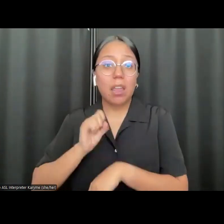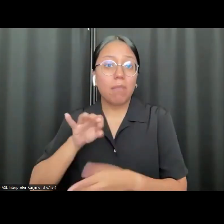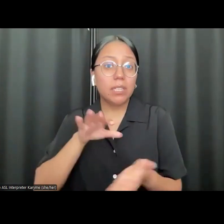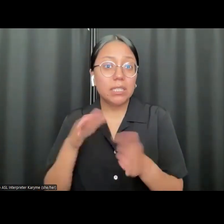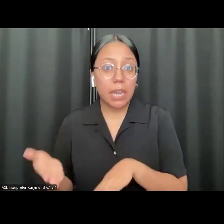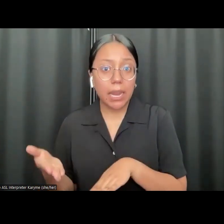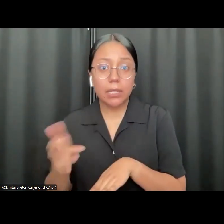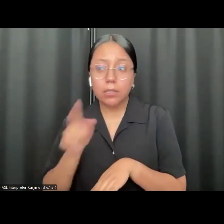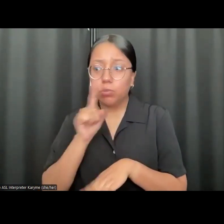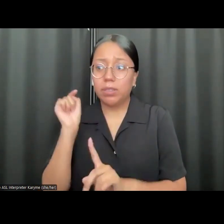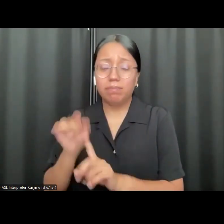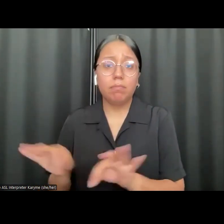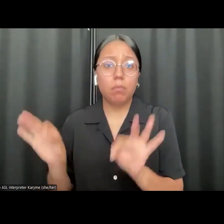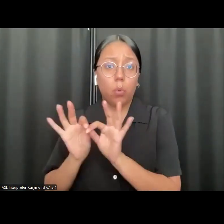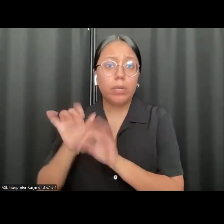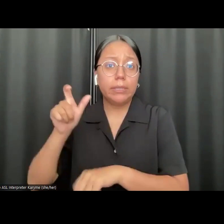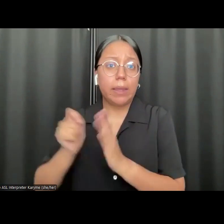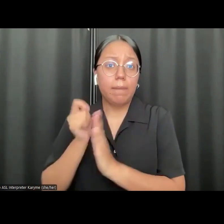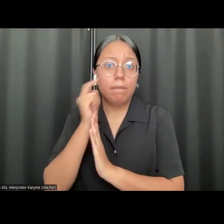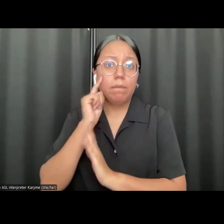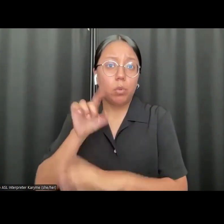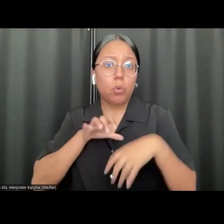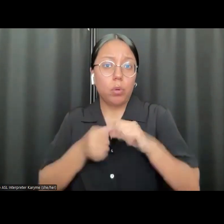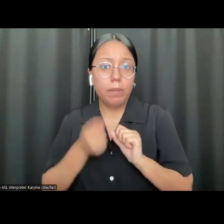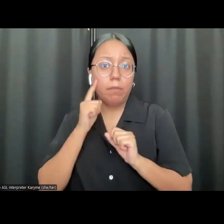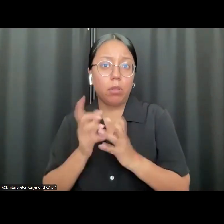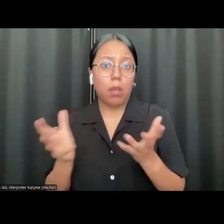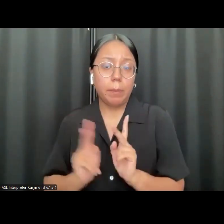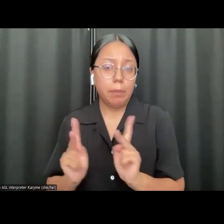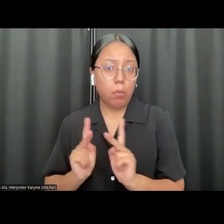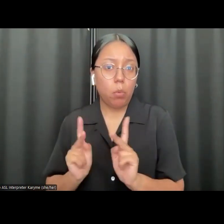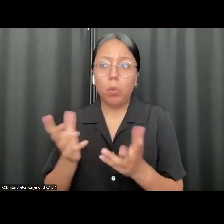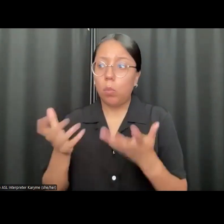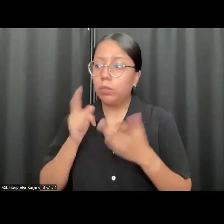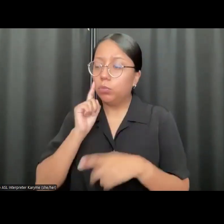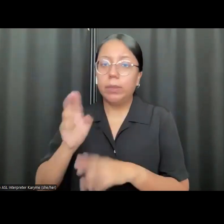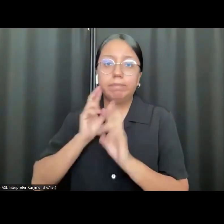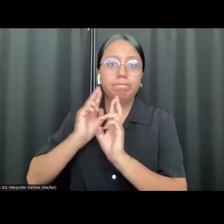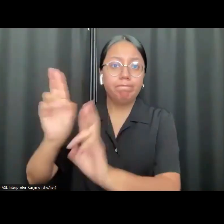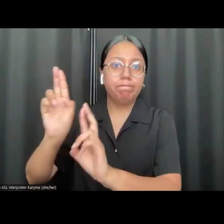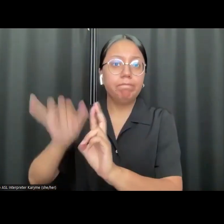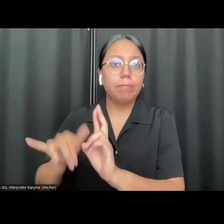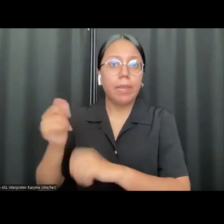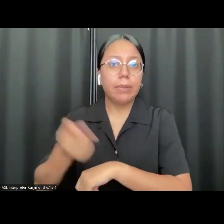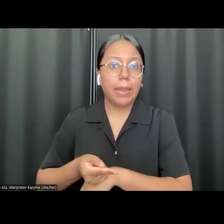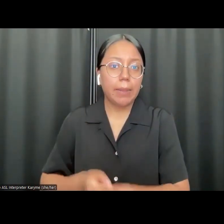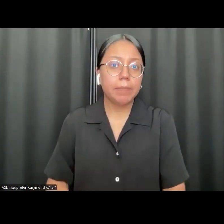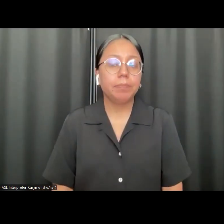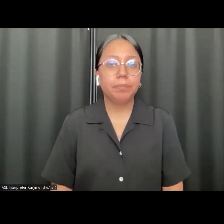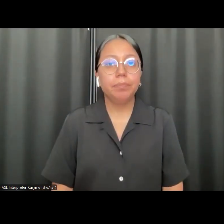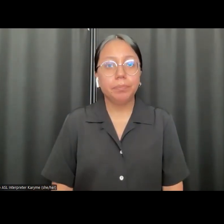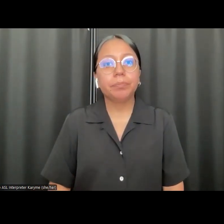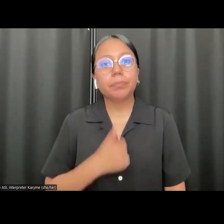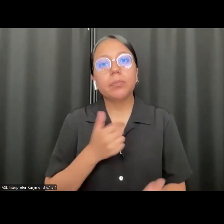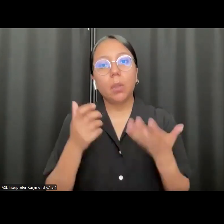to call in the beloved dead, right? And I want to name a couple of lineage ancestors. So